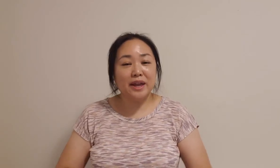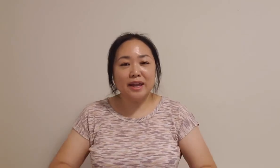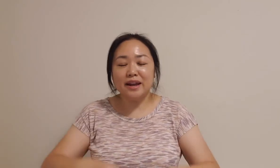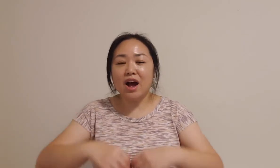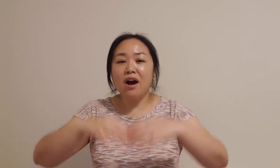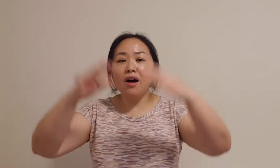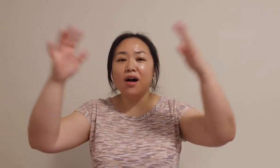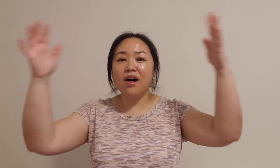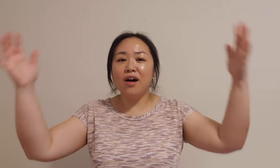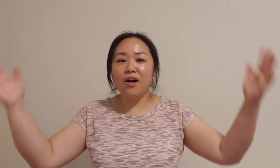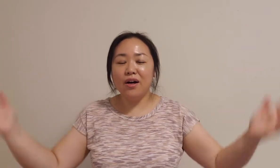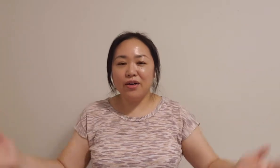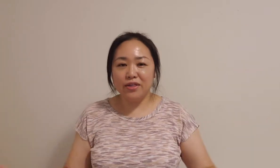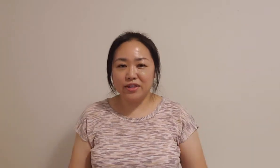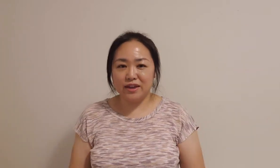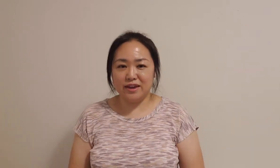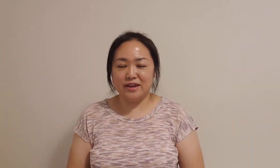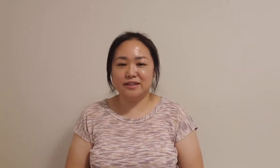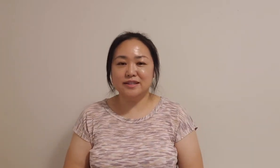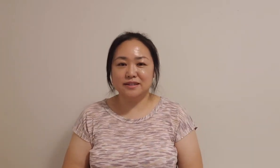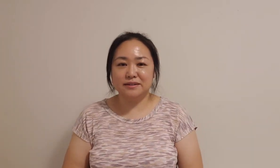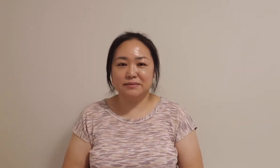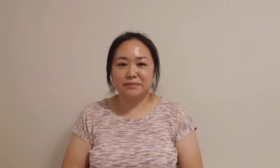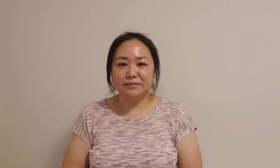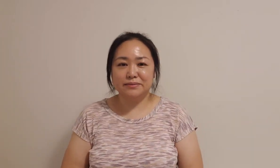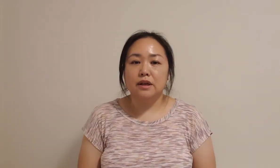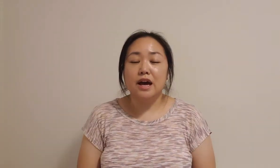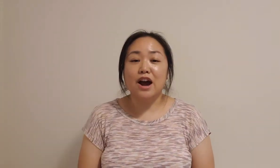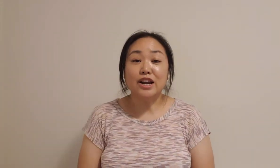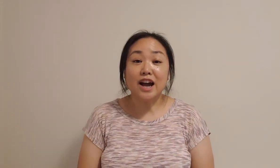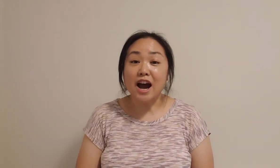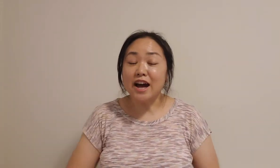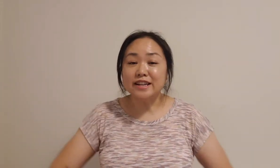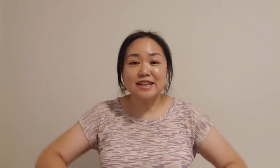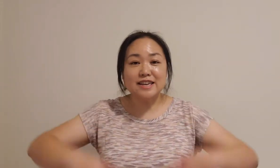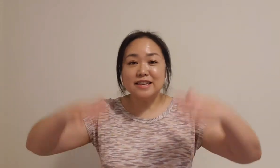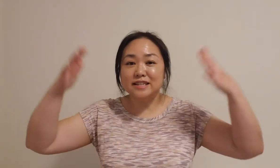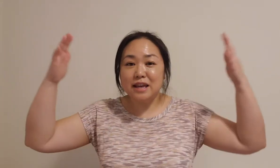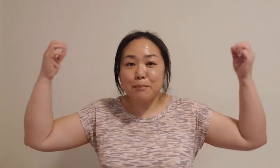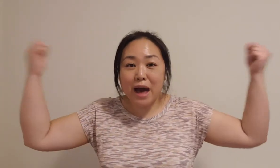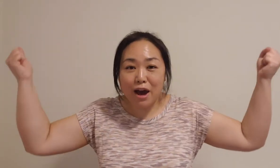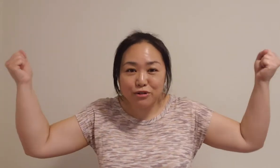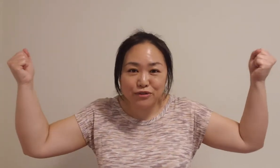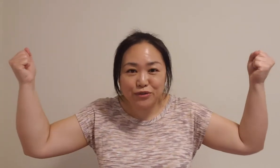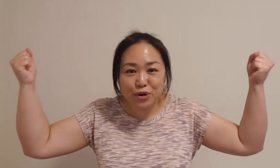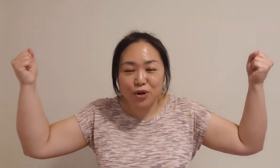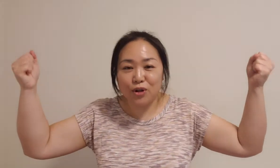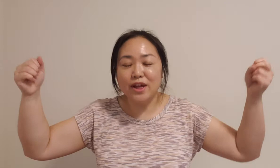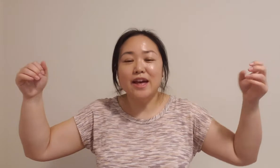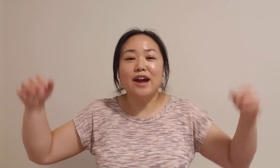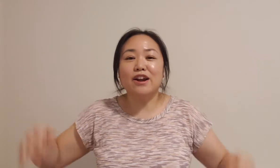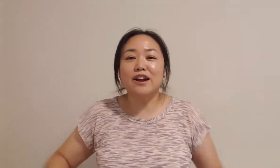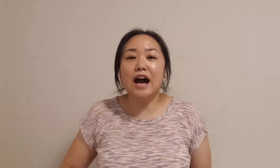made all things. Our God is powerful. Our God